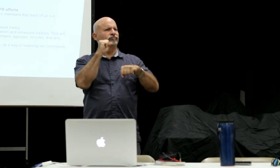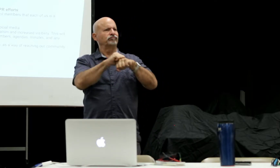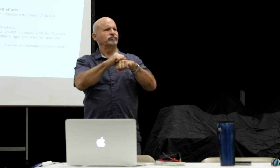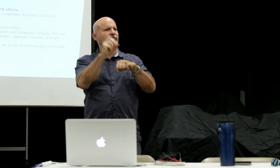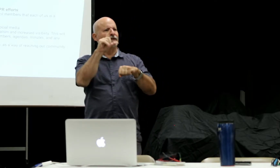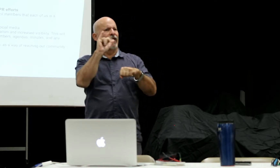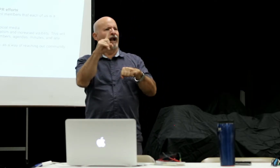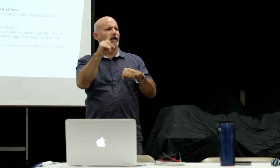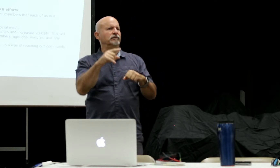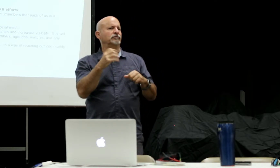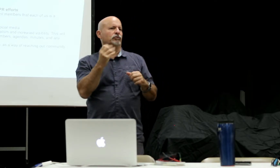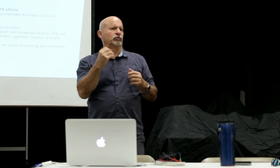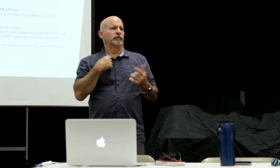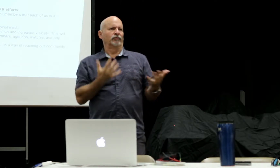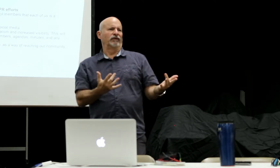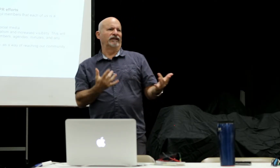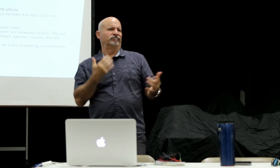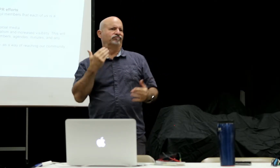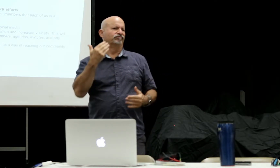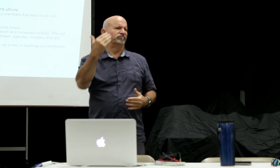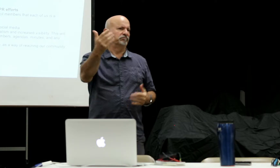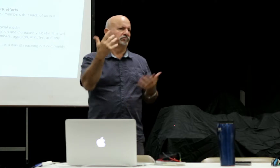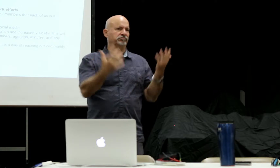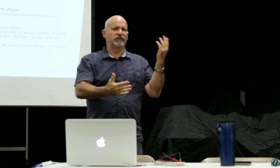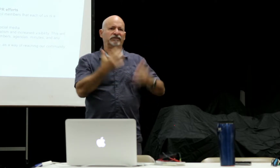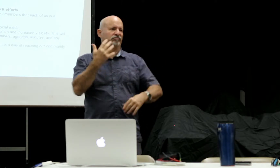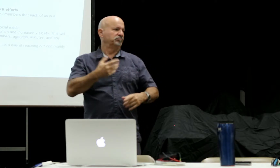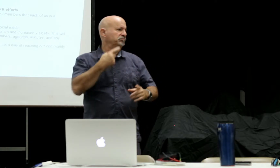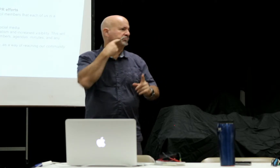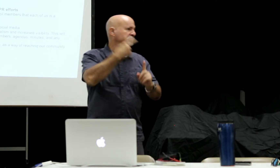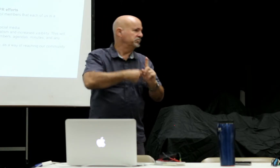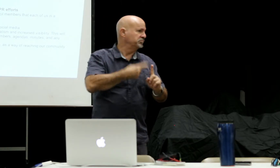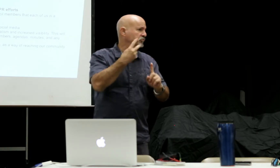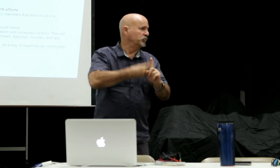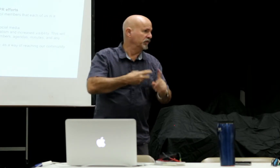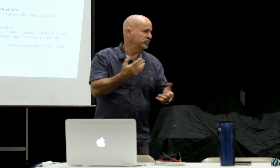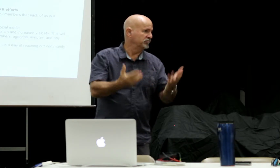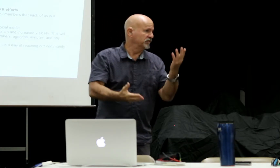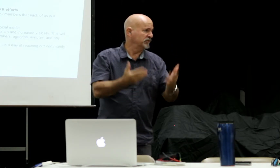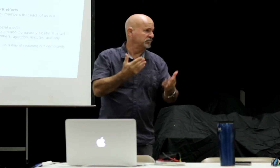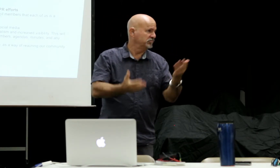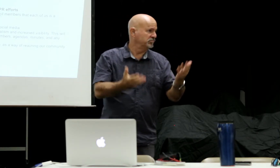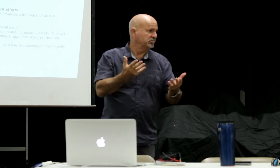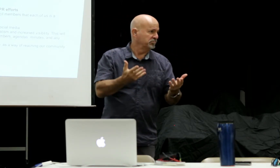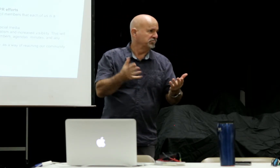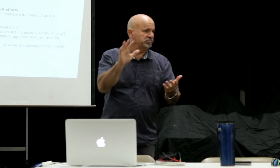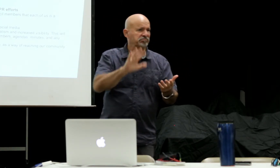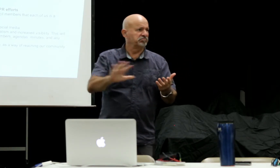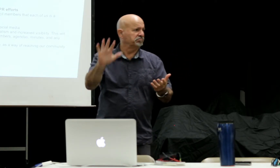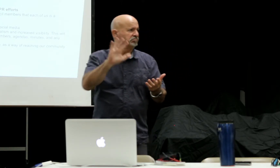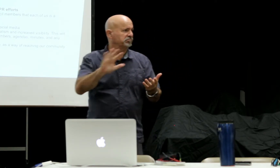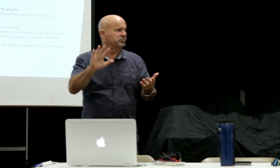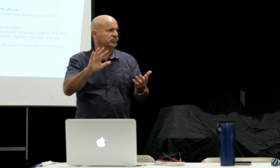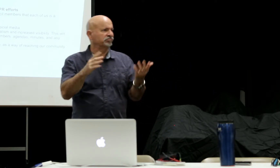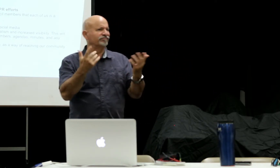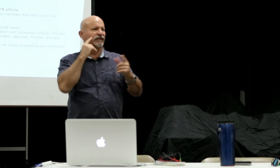bylaws. And once they are solid, we will be able to publish them. I'm thinking it'll be another couple months. And